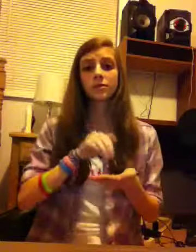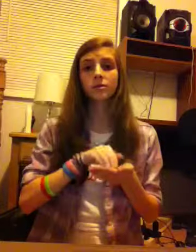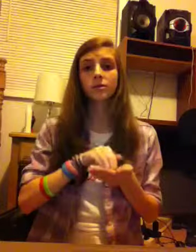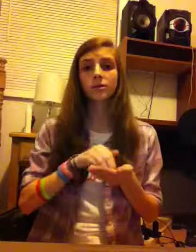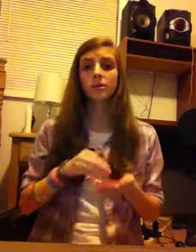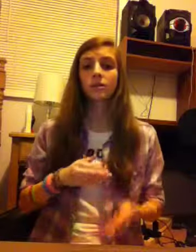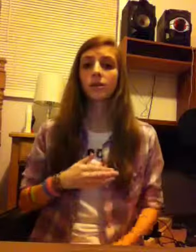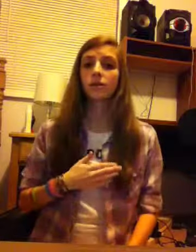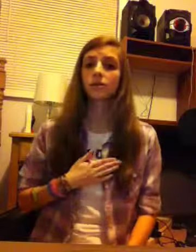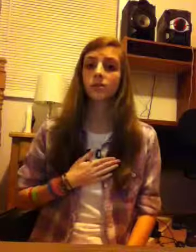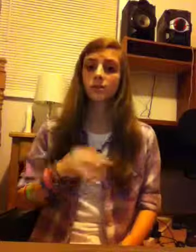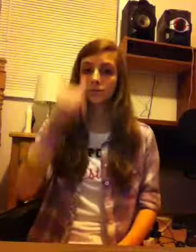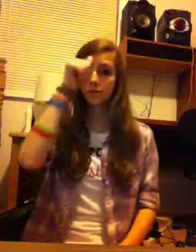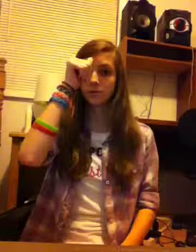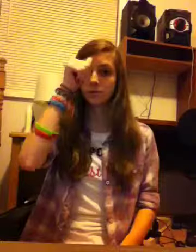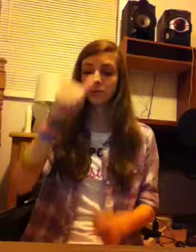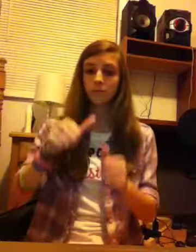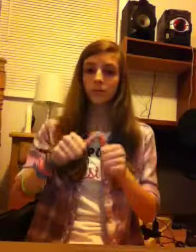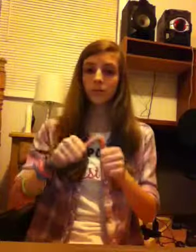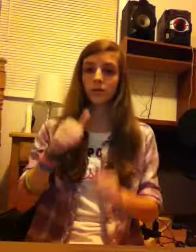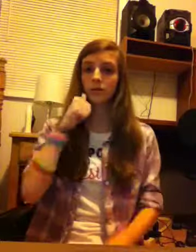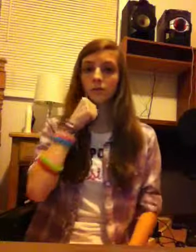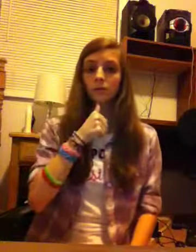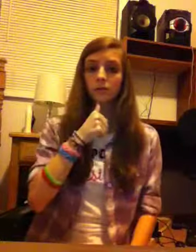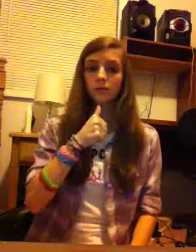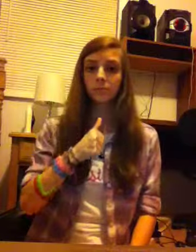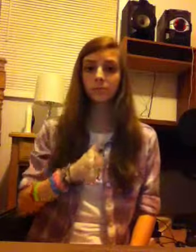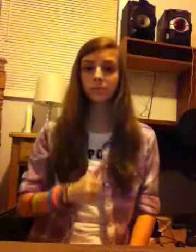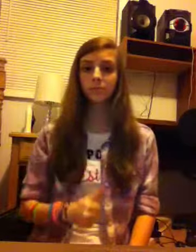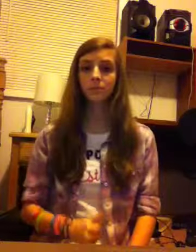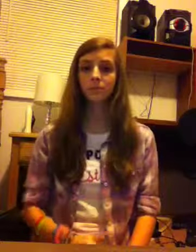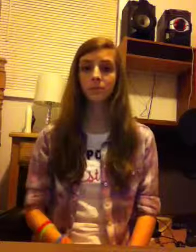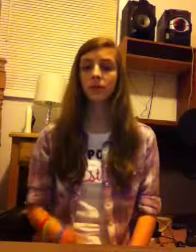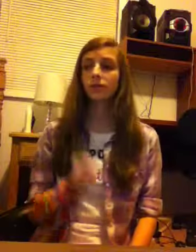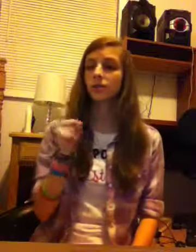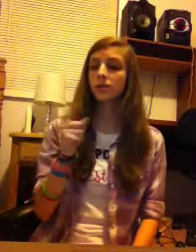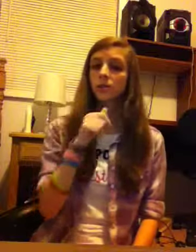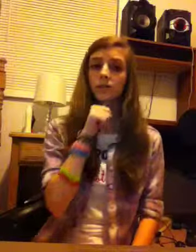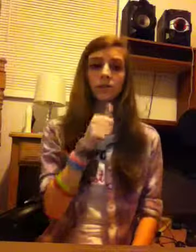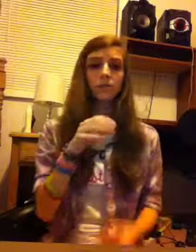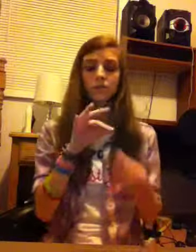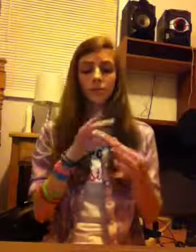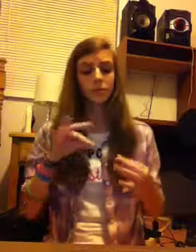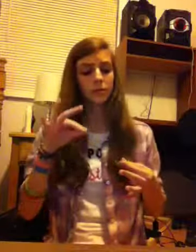I still remember that girl She's imperfect,